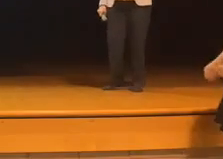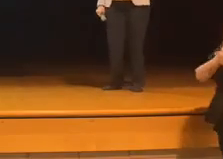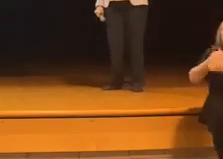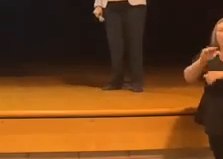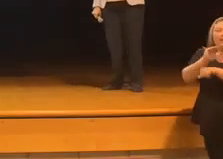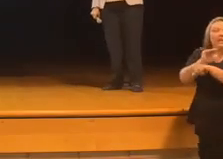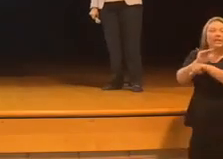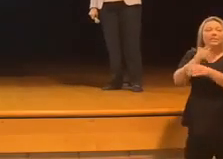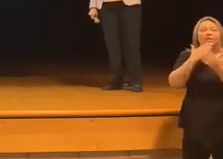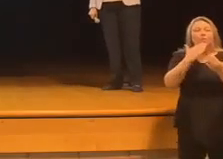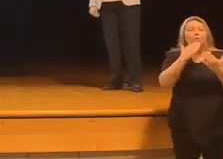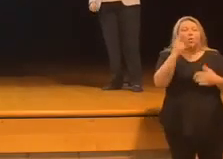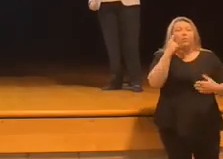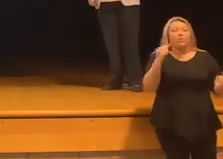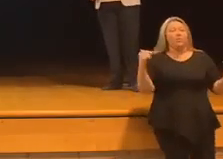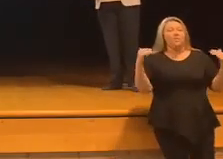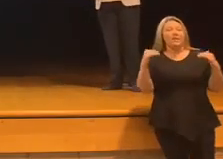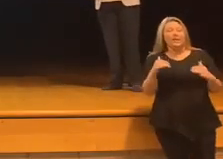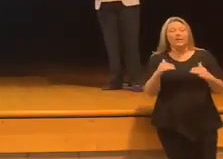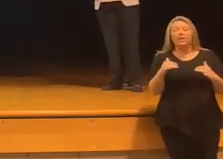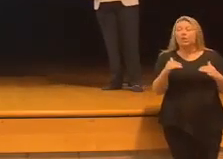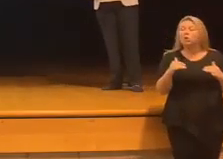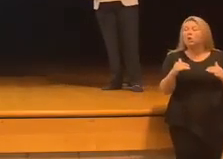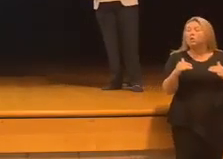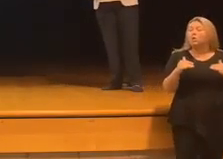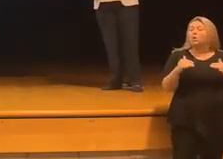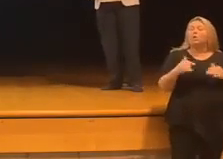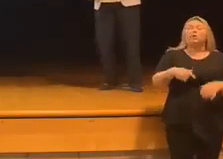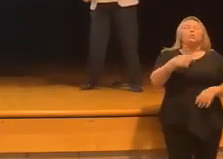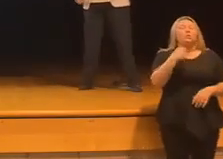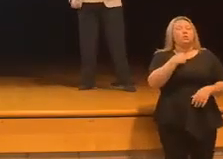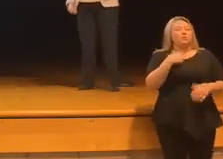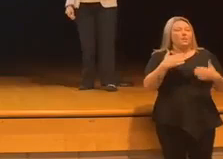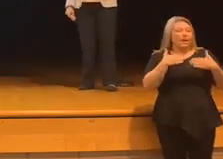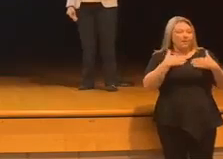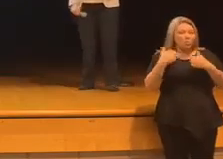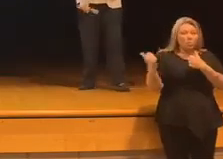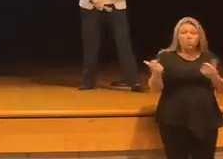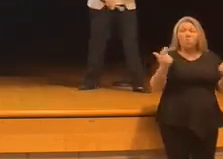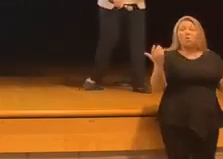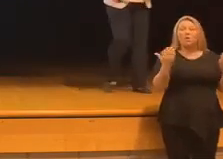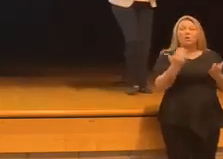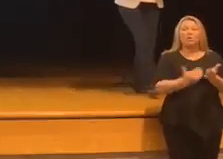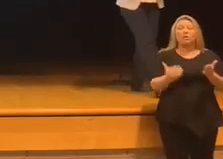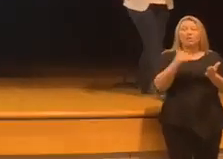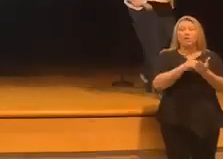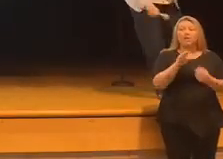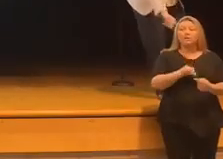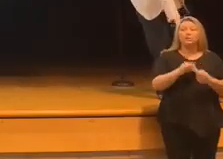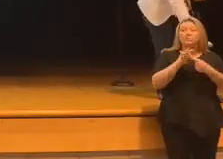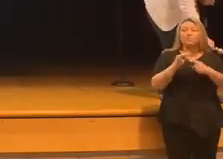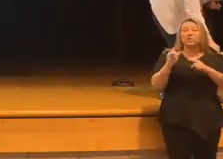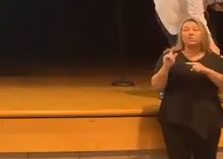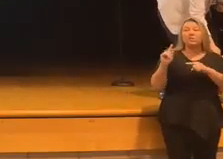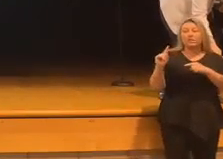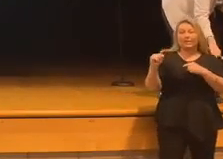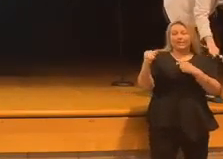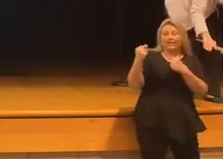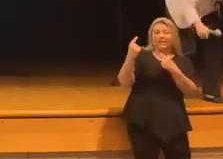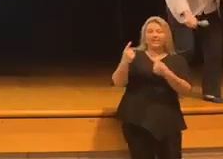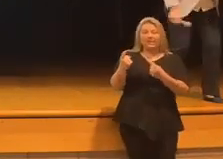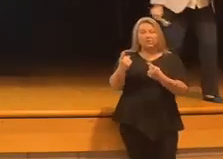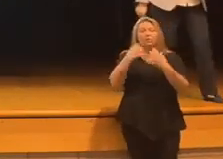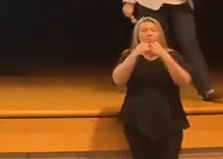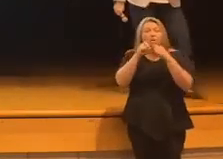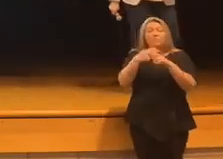Dylan Singh, Director of Student and Family Services. We're glad to have you all here again, especially since you are obviously here because you care about student safety,